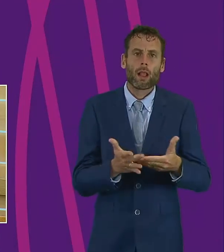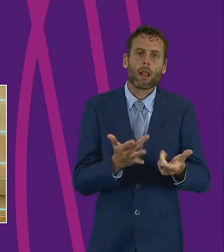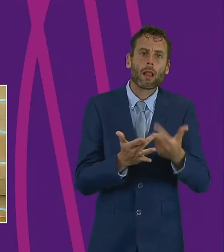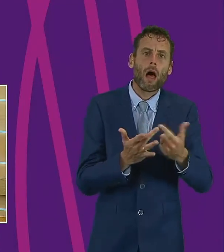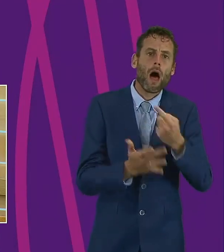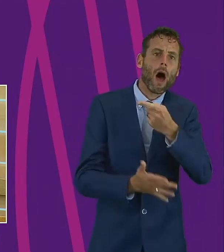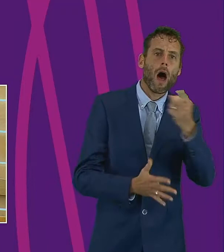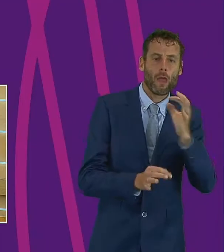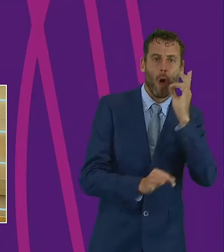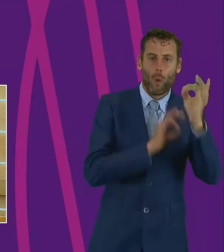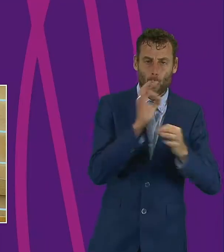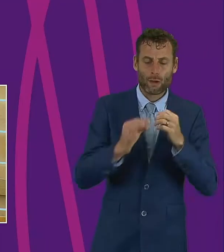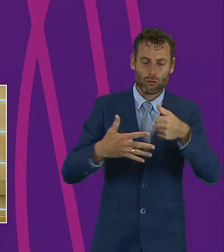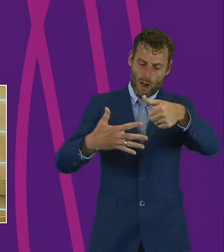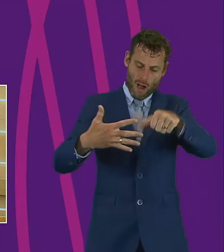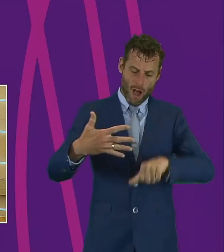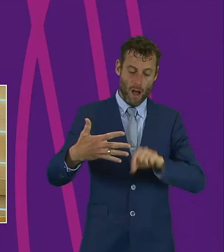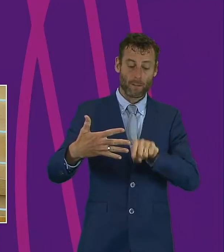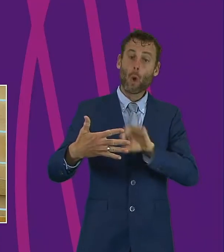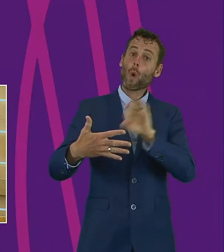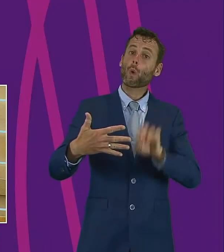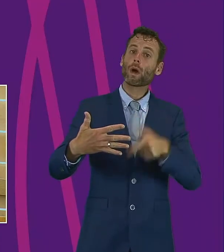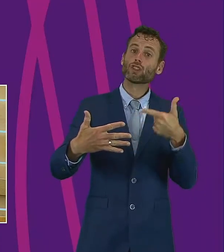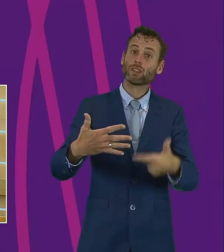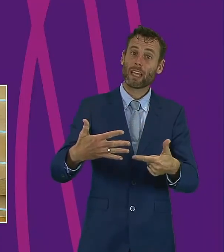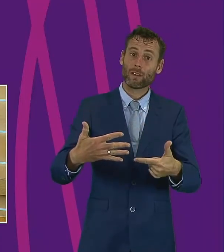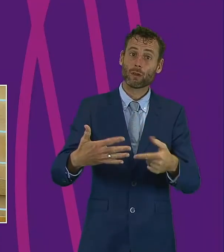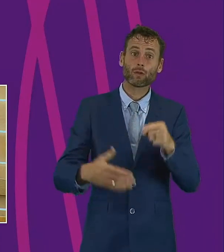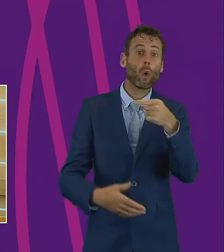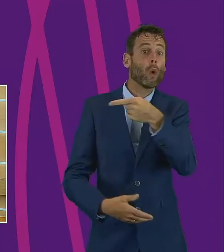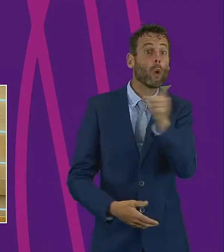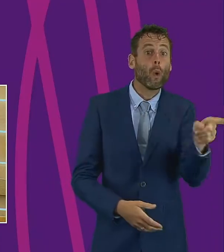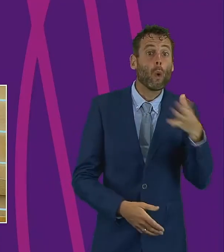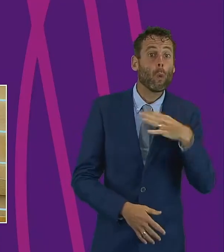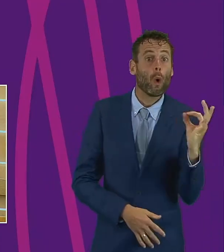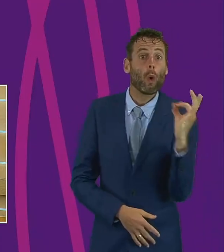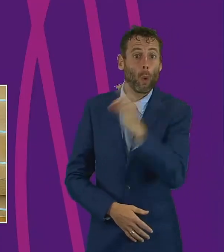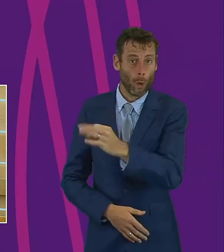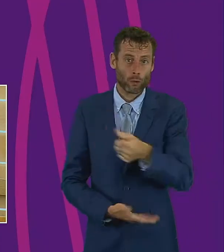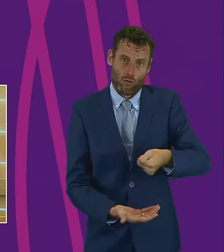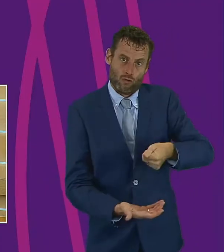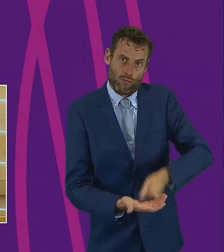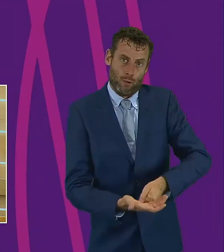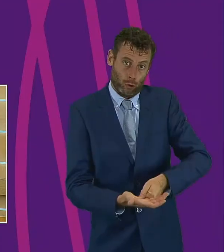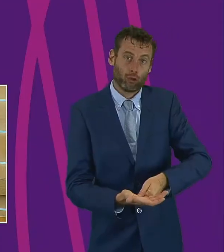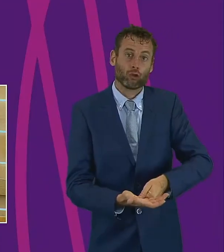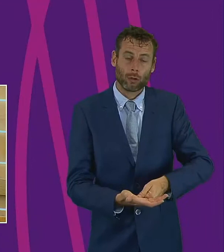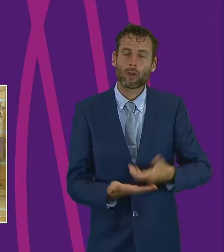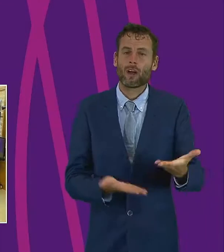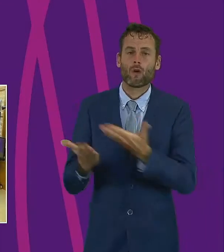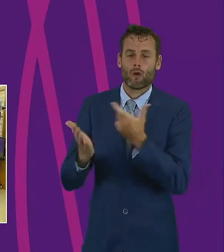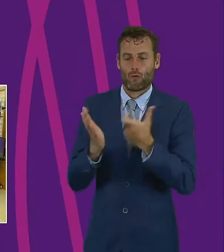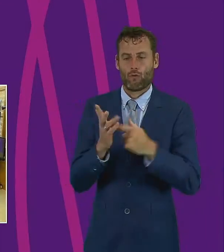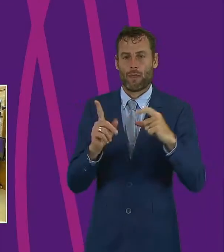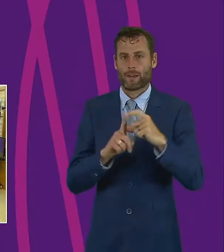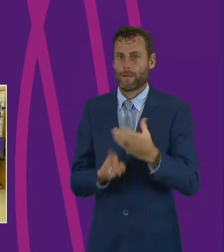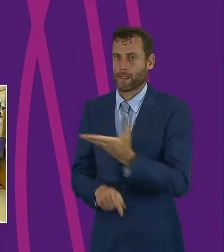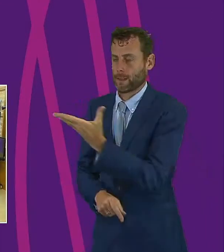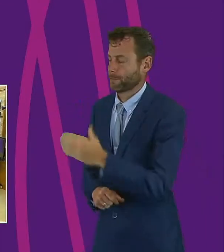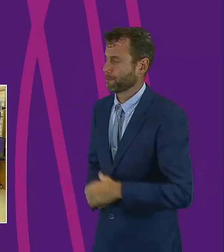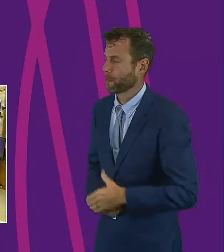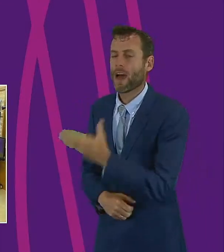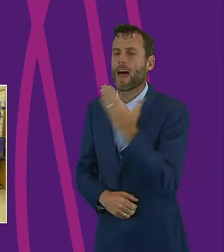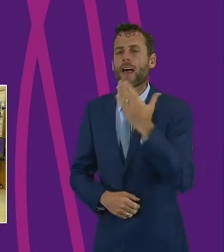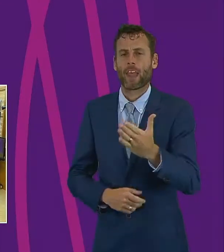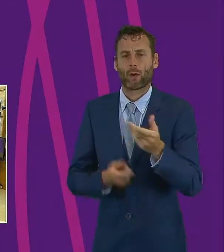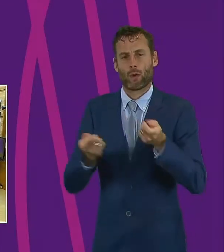supplementary questions after question 7, but press your button now if you wish to ask a supplementary. Ruth Davison. Thank you, Presiding Officer. I'd like